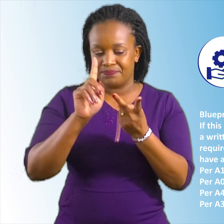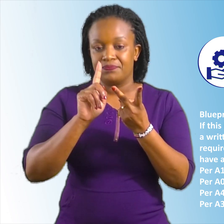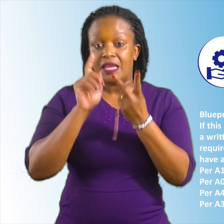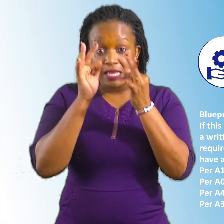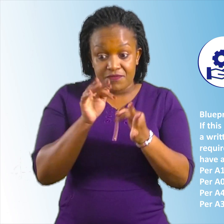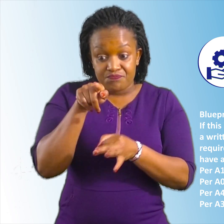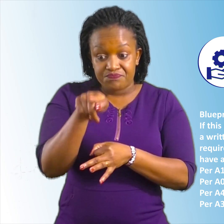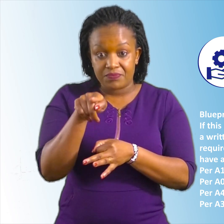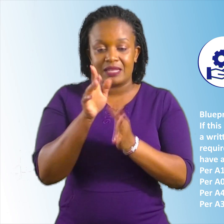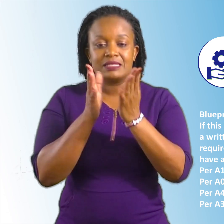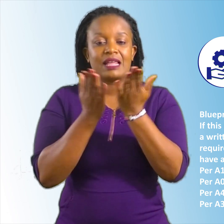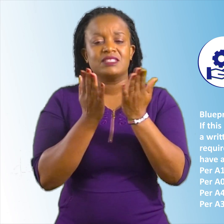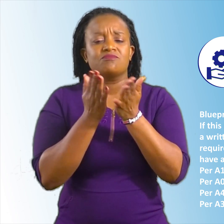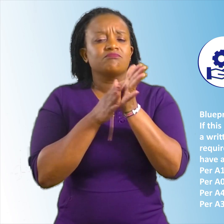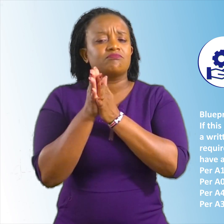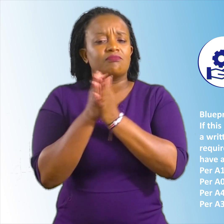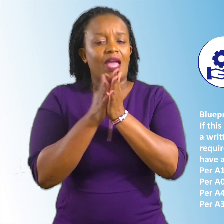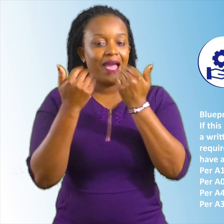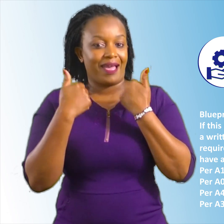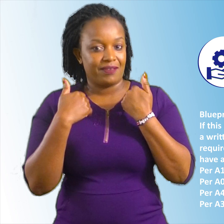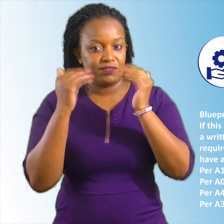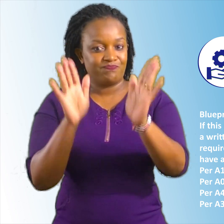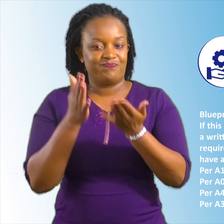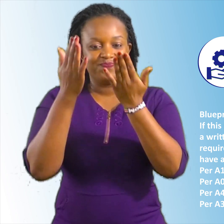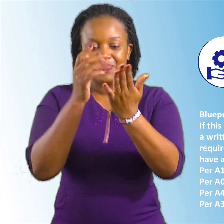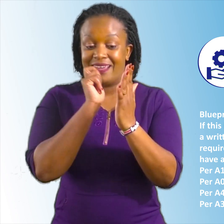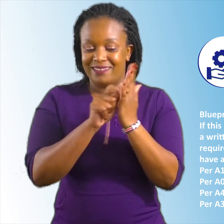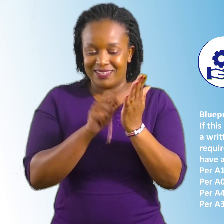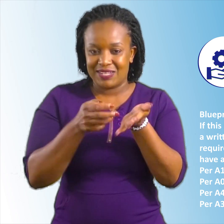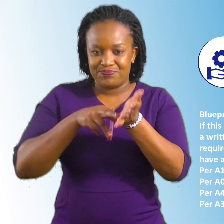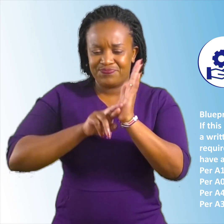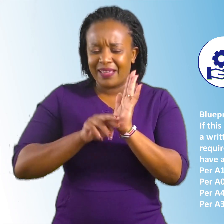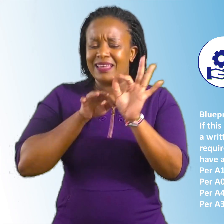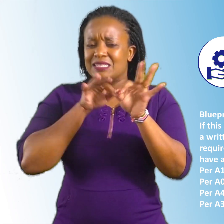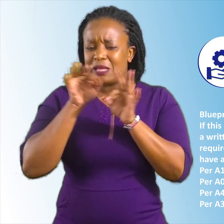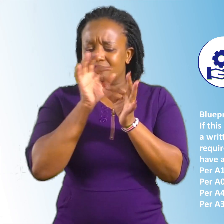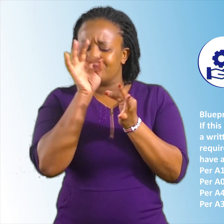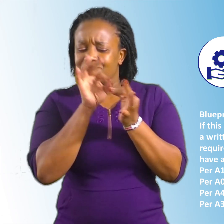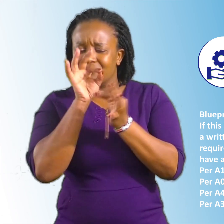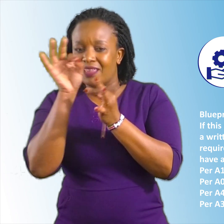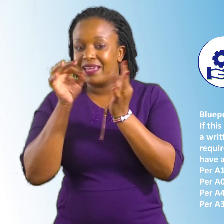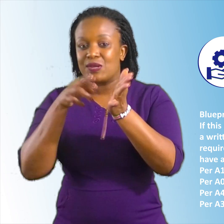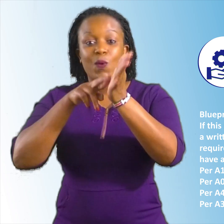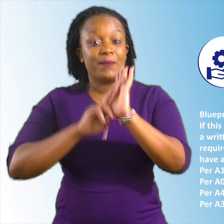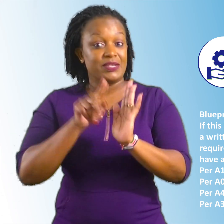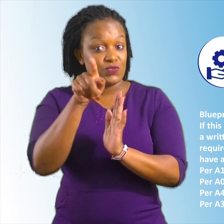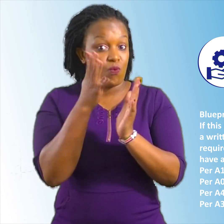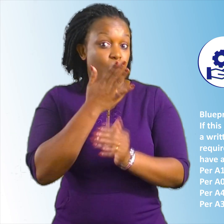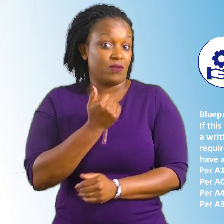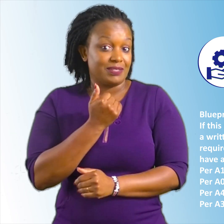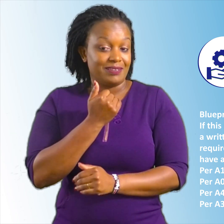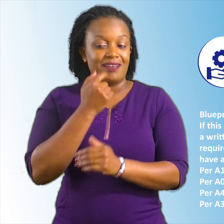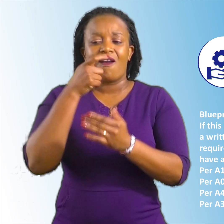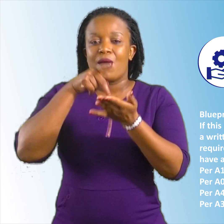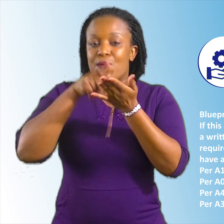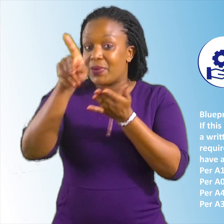If this is the service you're interested in, submit a written request outlining your specific requirements. The